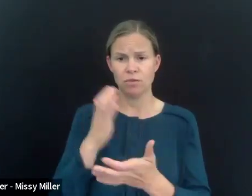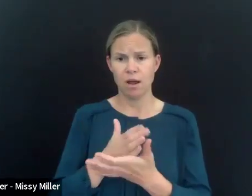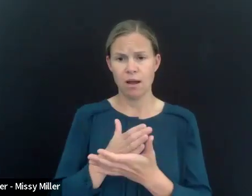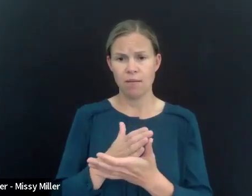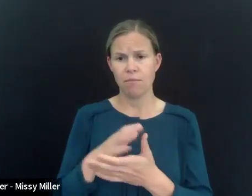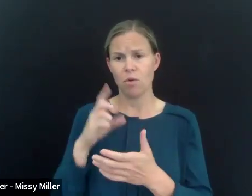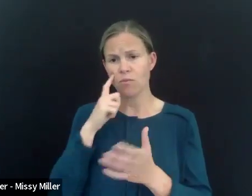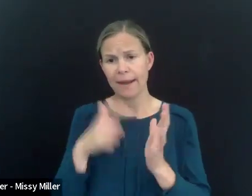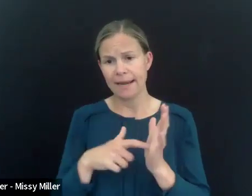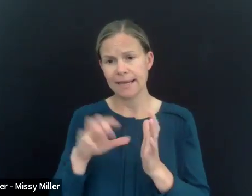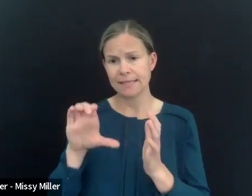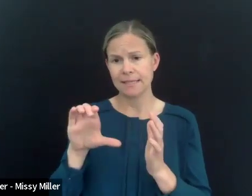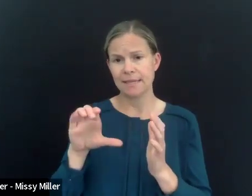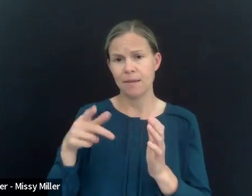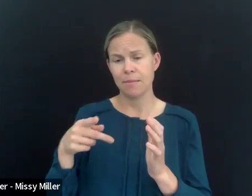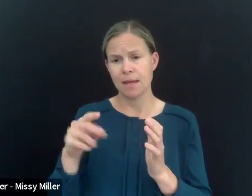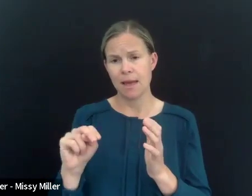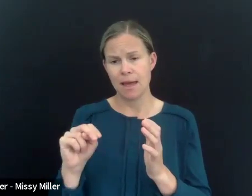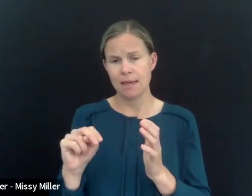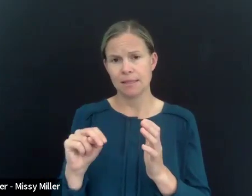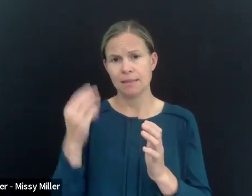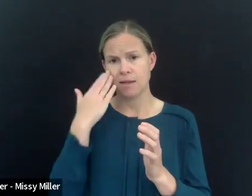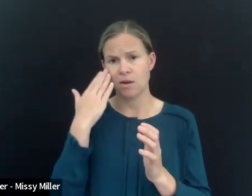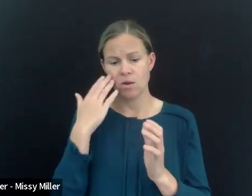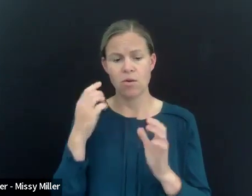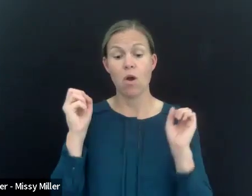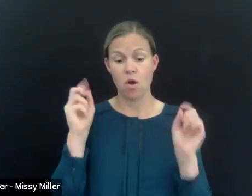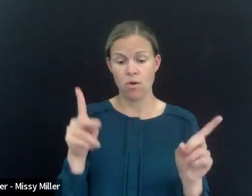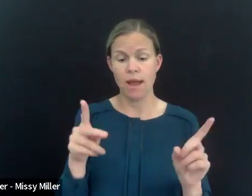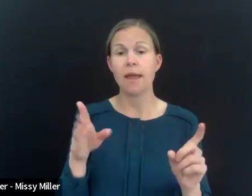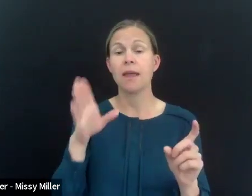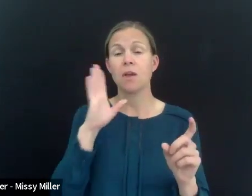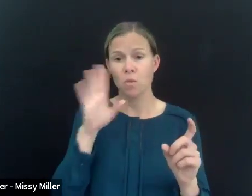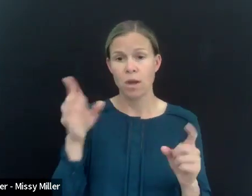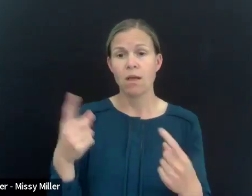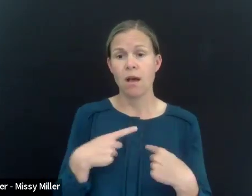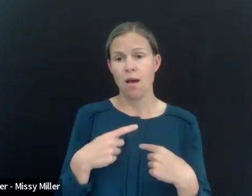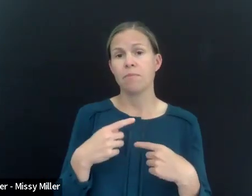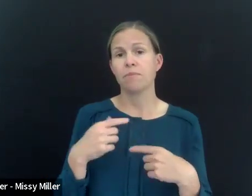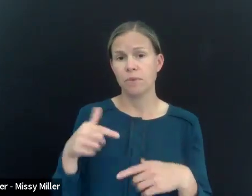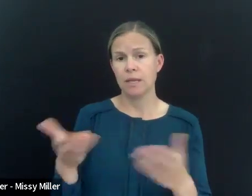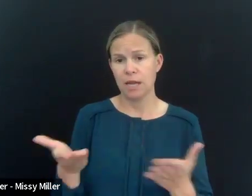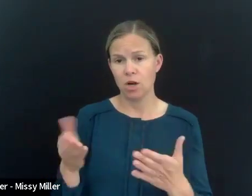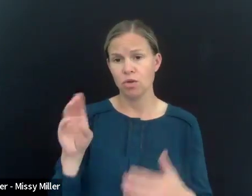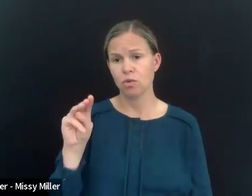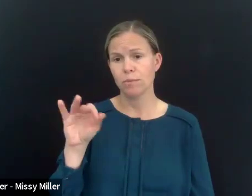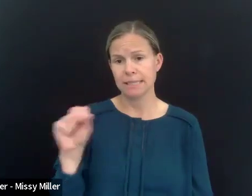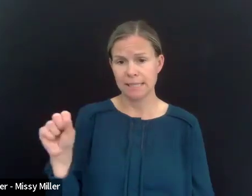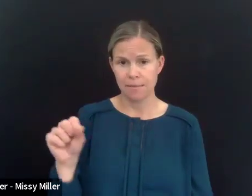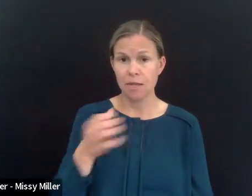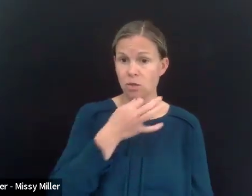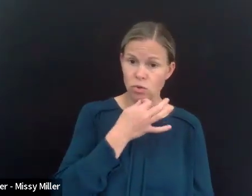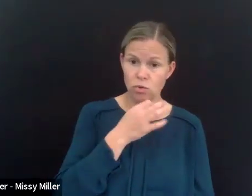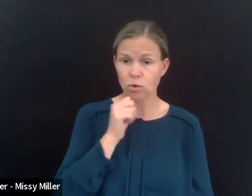now. So it's prime to focus on okay, it is coming to Mississippi sooner or later, whether we're the ones who,